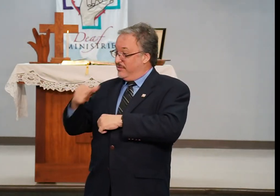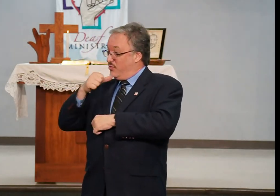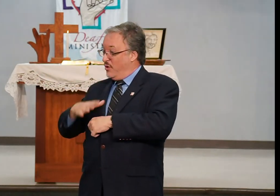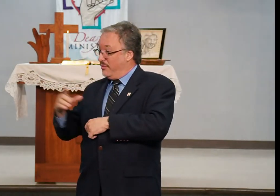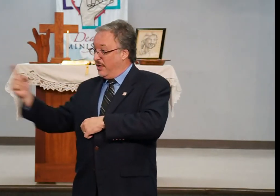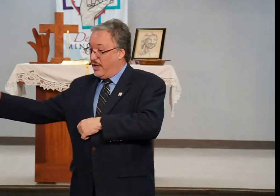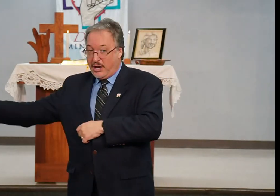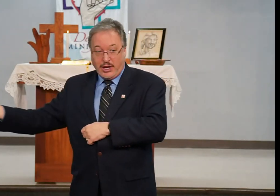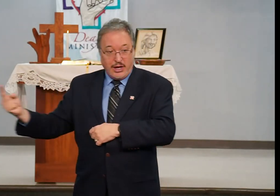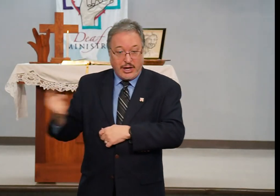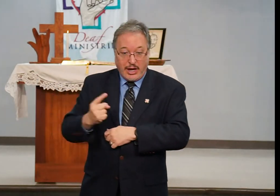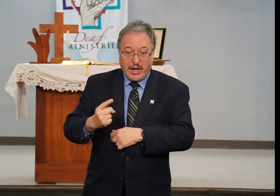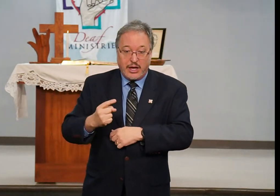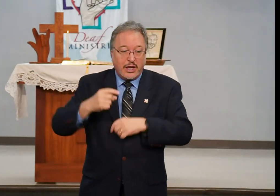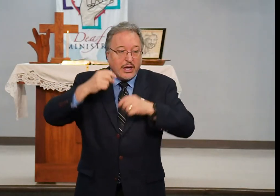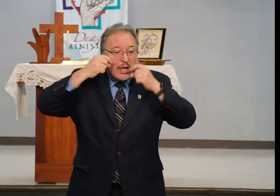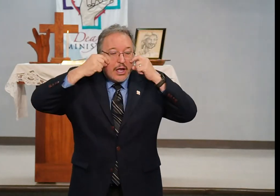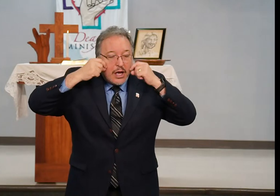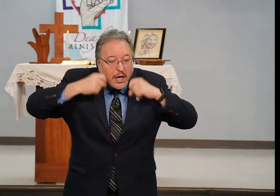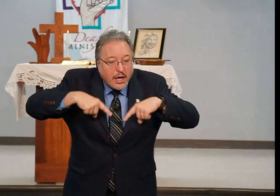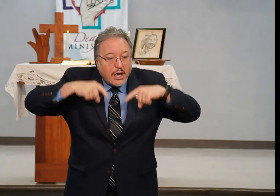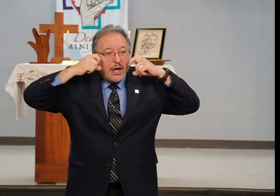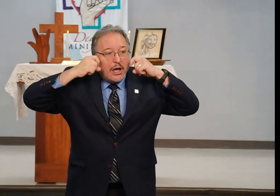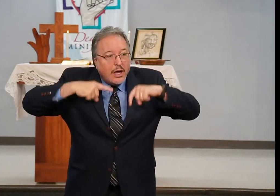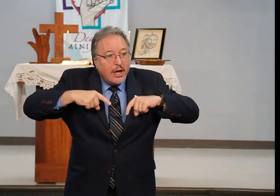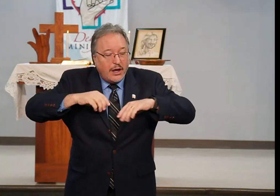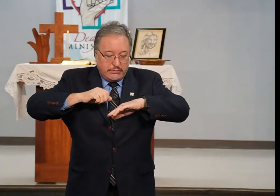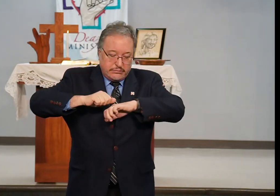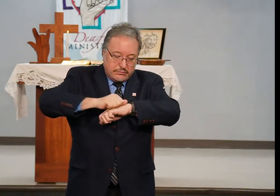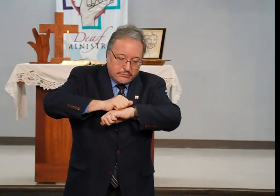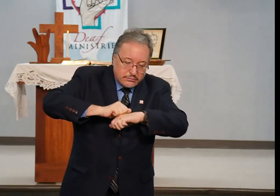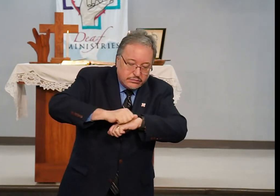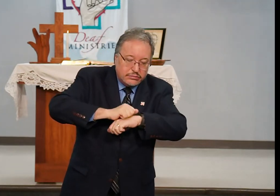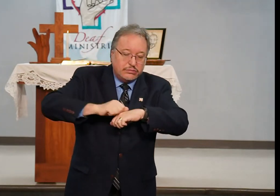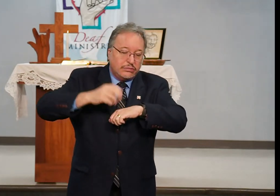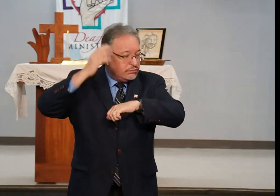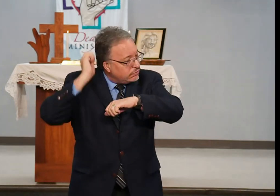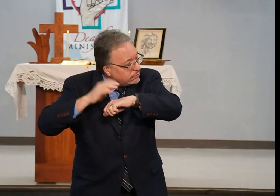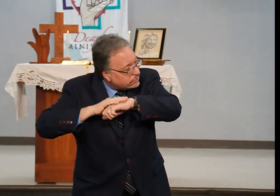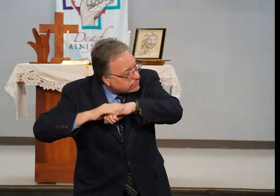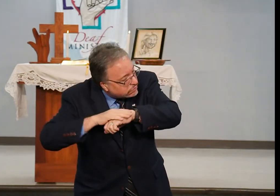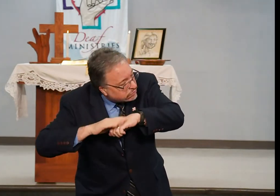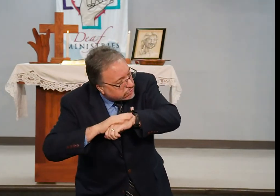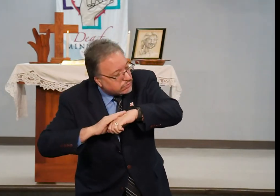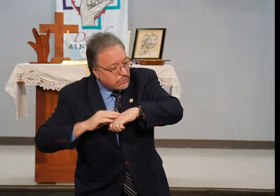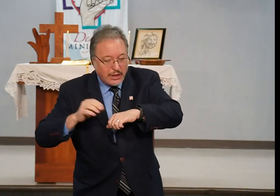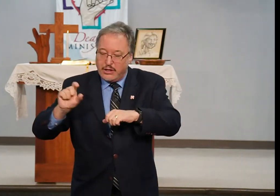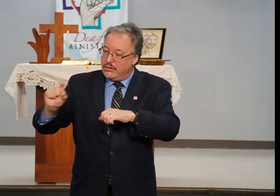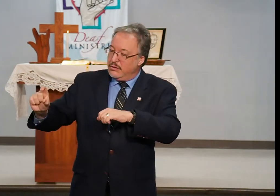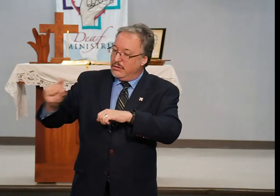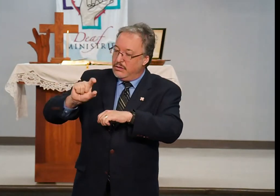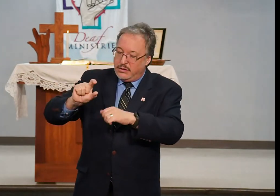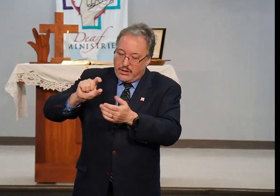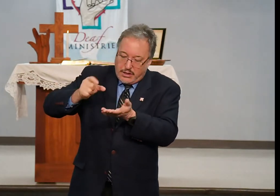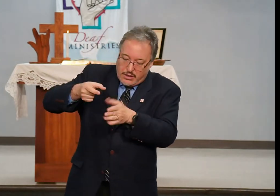I didn't see that you welcomed me in any gracious way, but this woman was drawn to